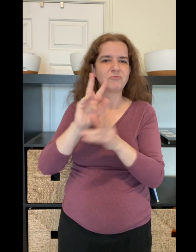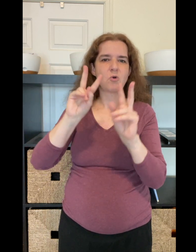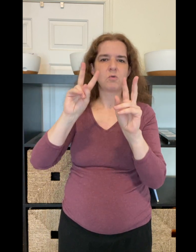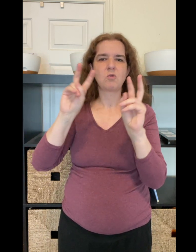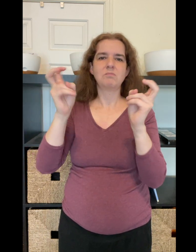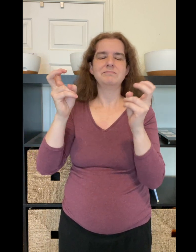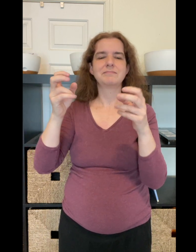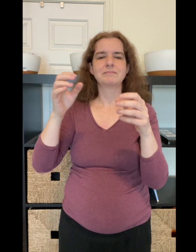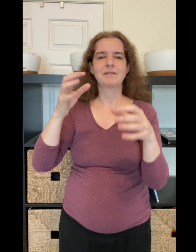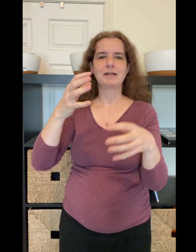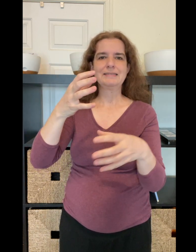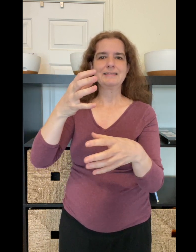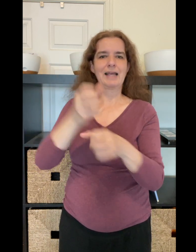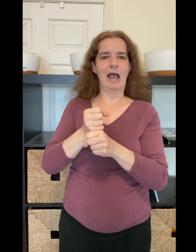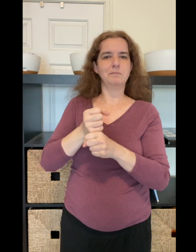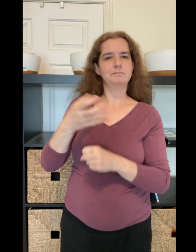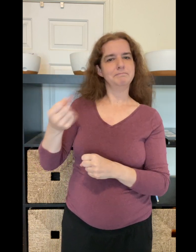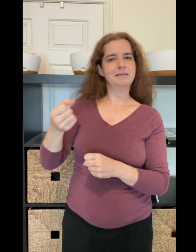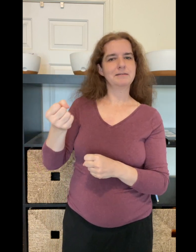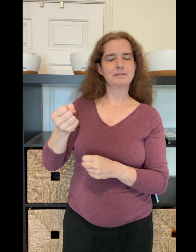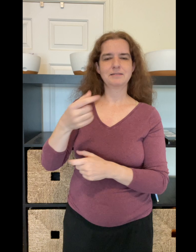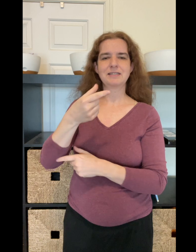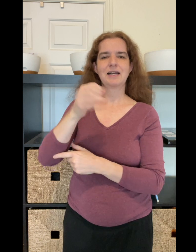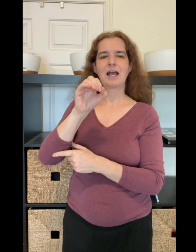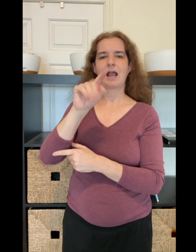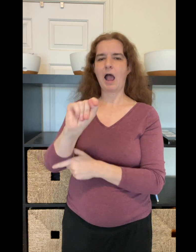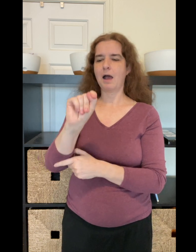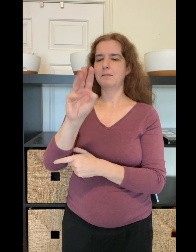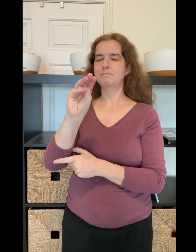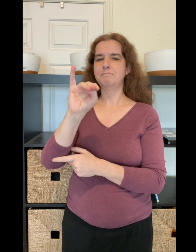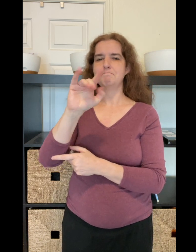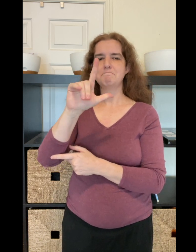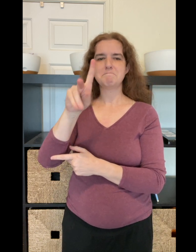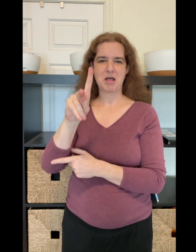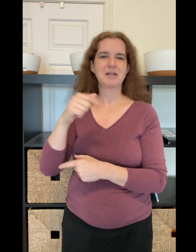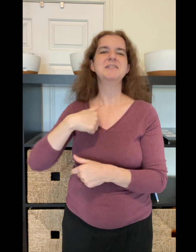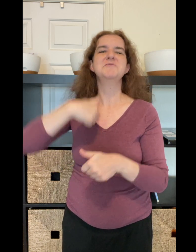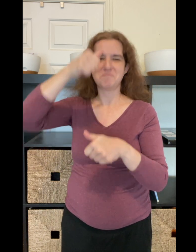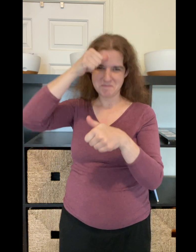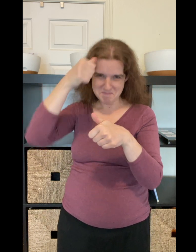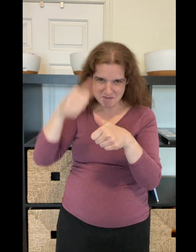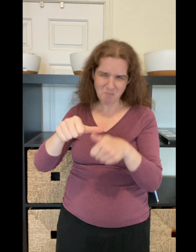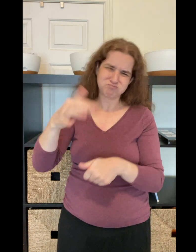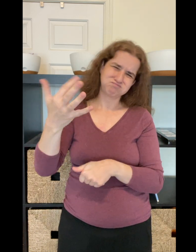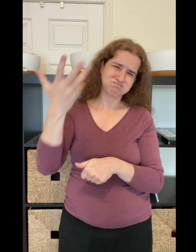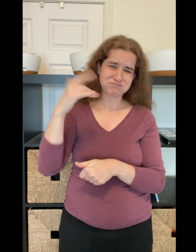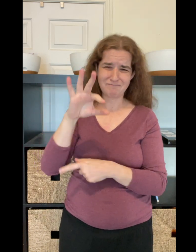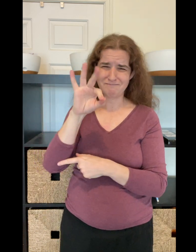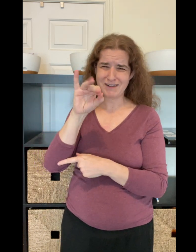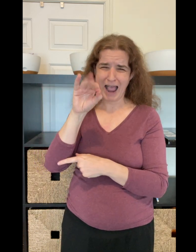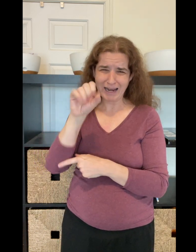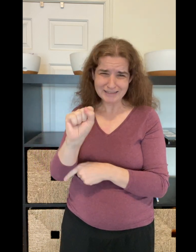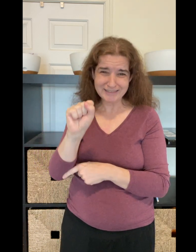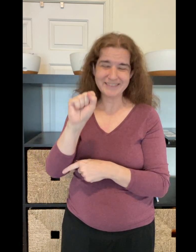thing, that reminds me, do you remember back when the got milk? I remember that in